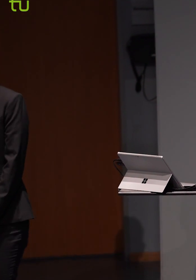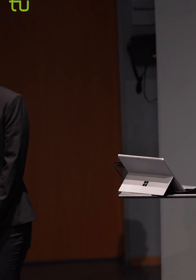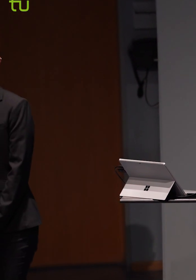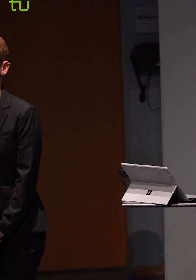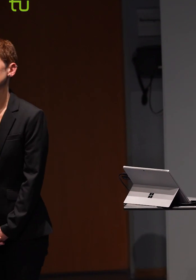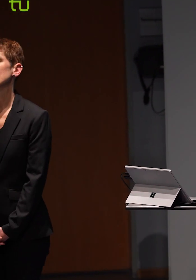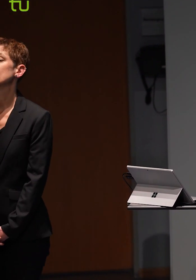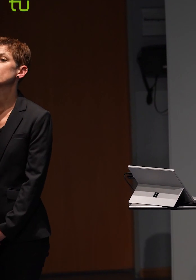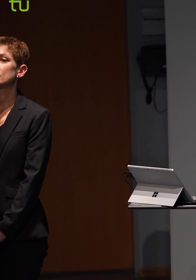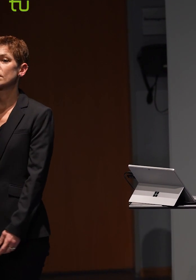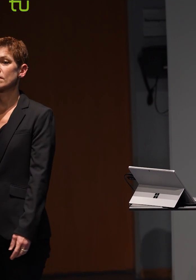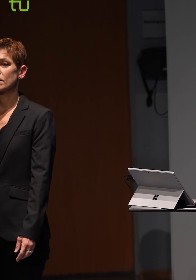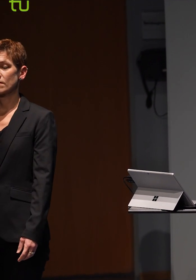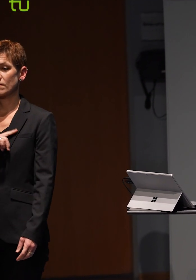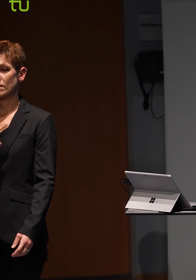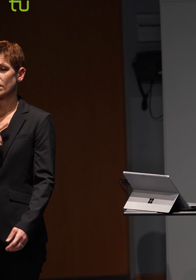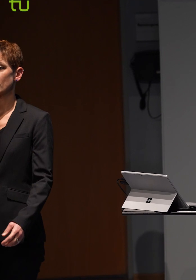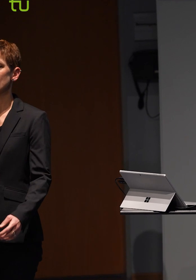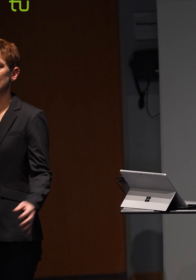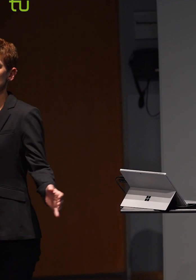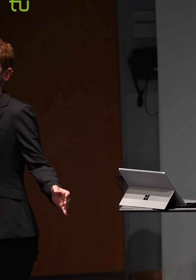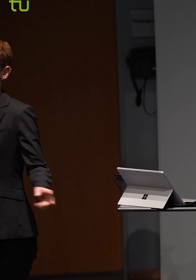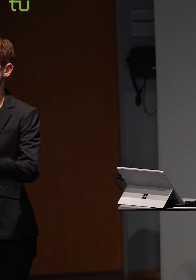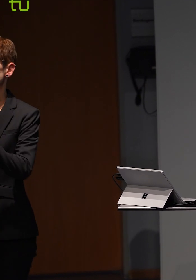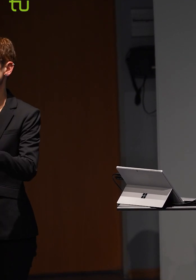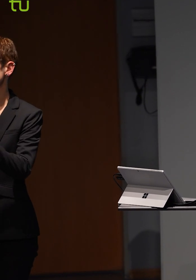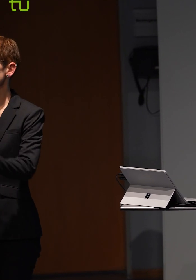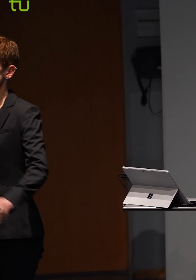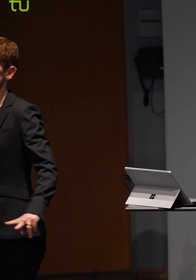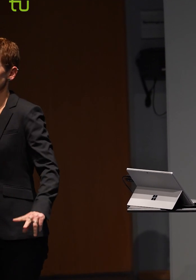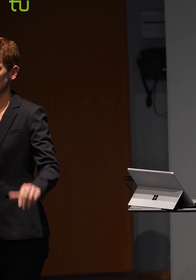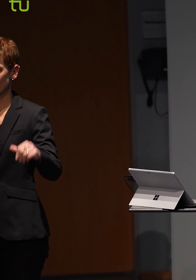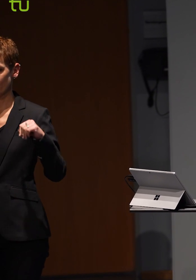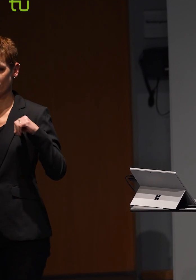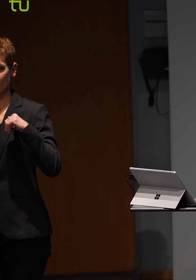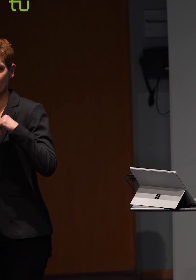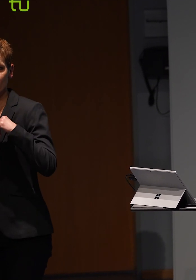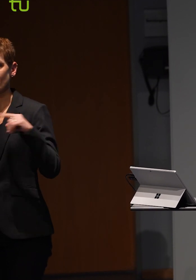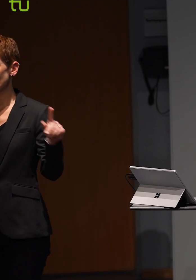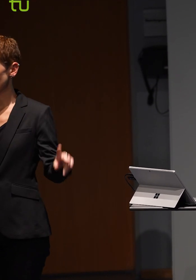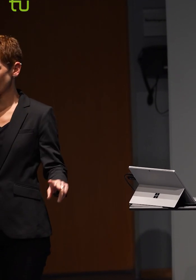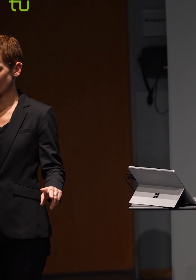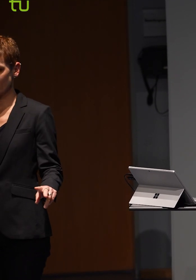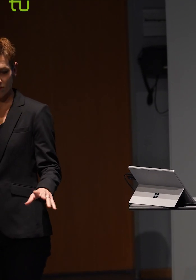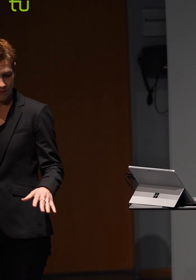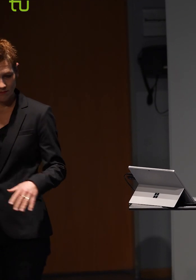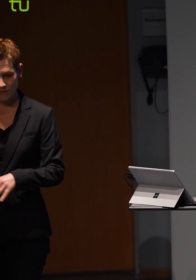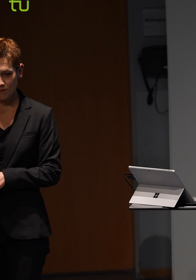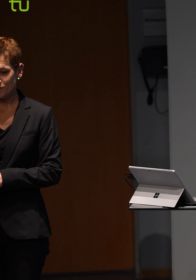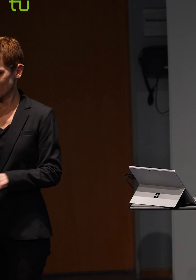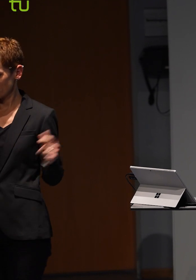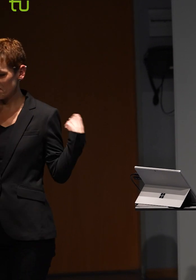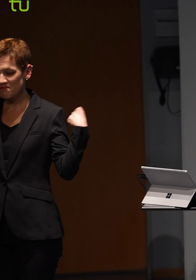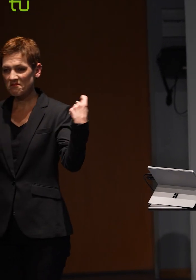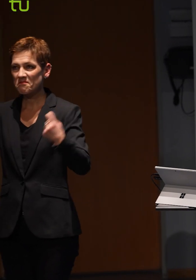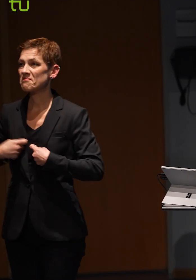Ich vagabundiere auf einer ewigen Reise. Man erkennt mich am wasserdichten Mantel, den guten